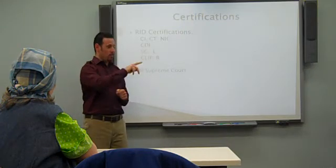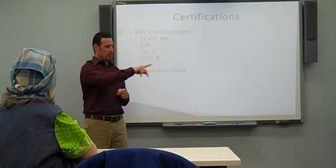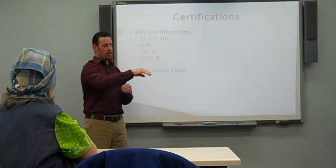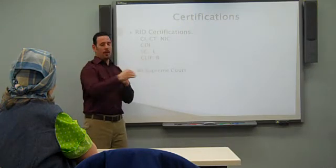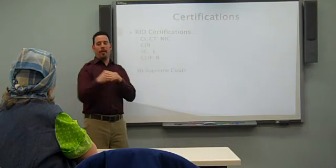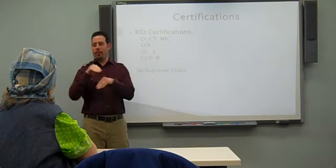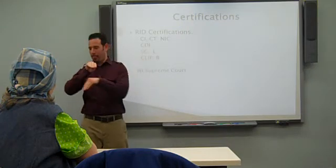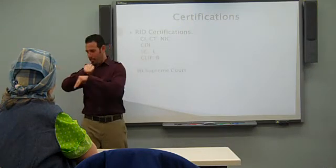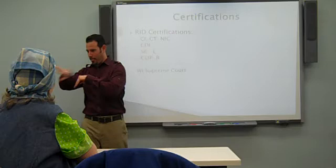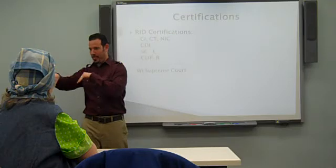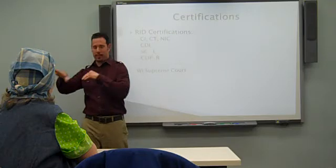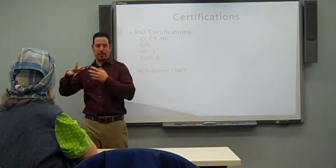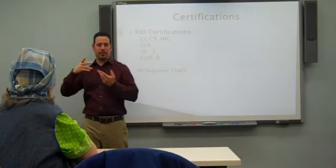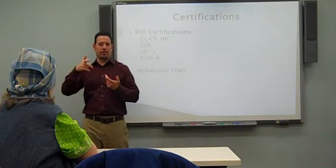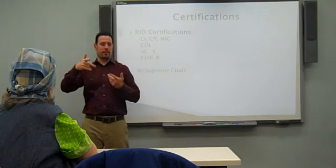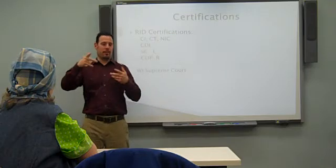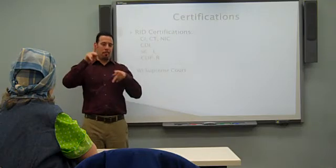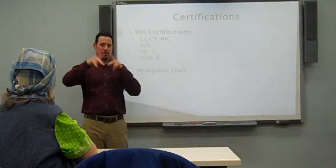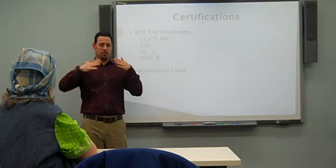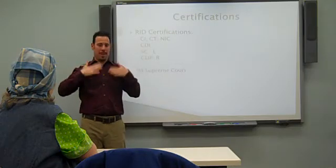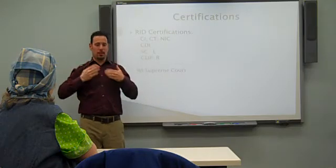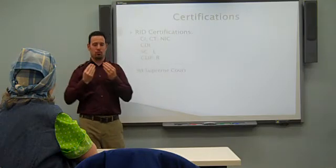hormones.